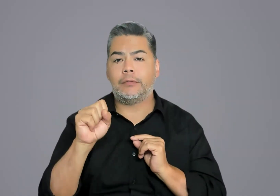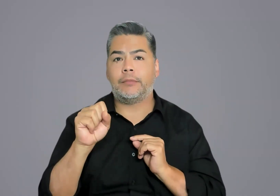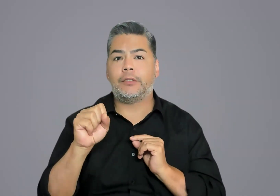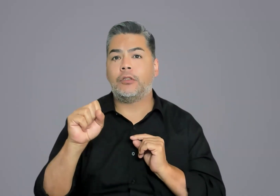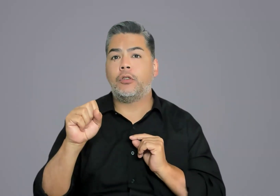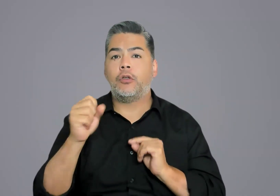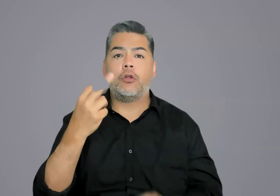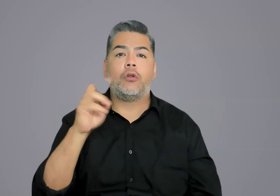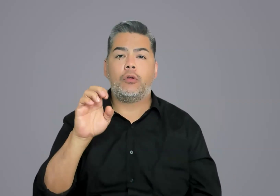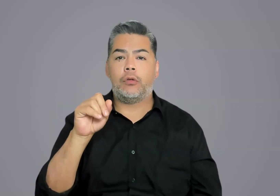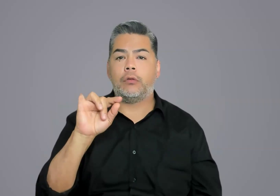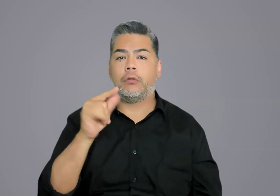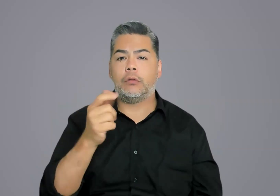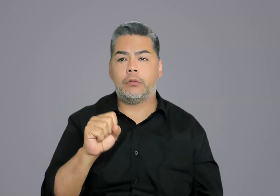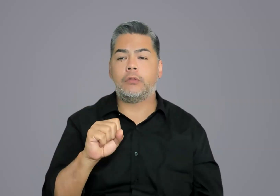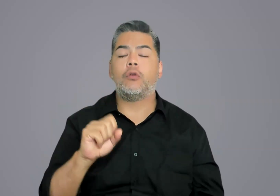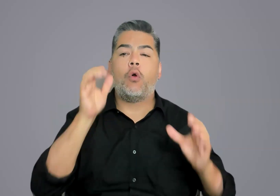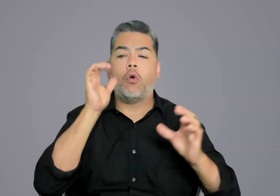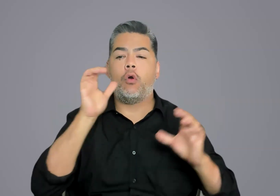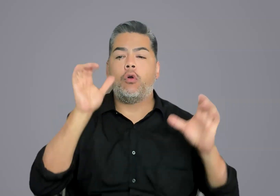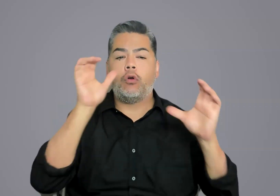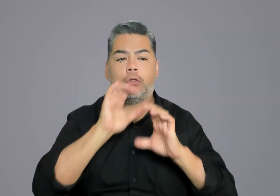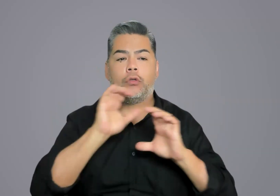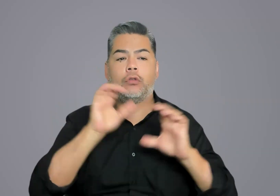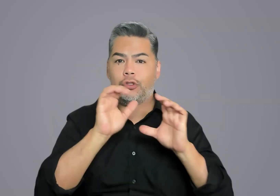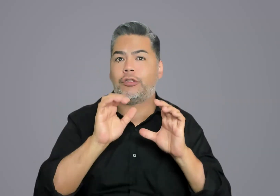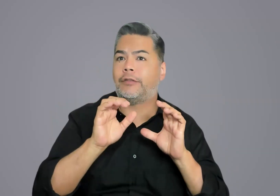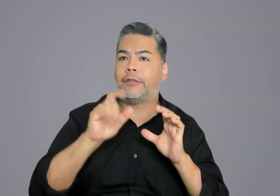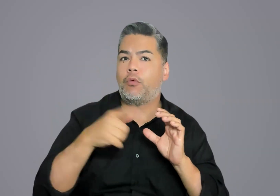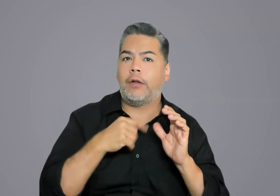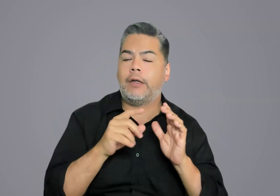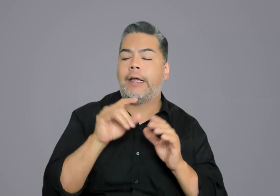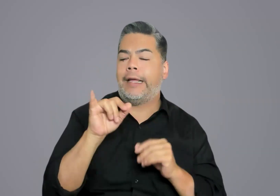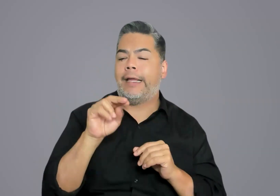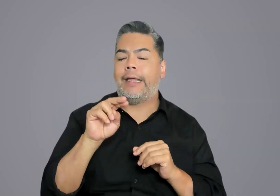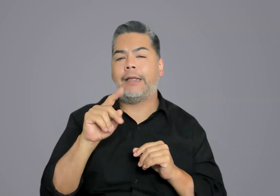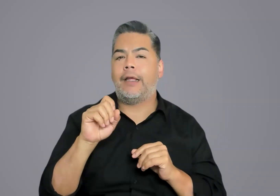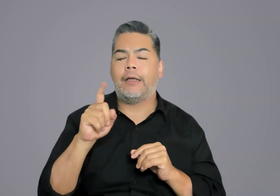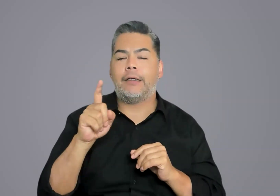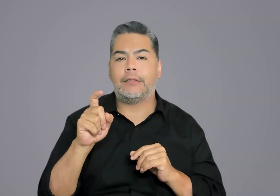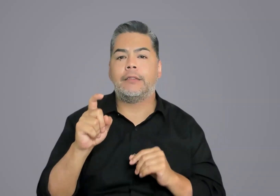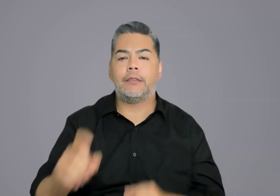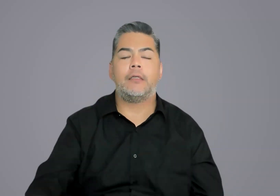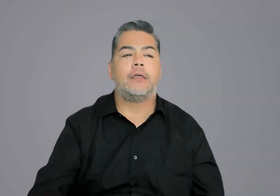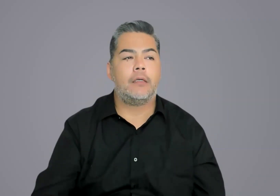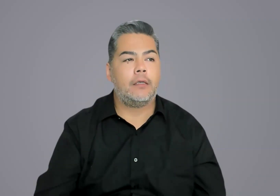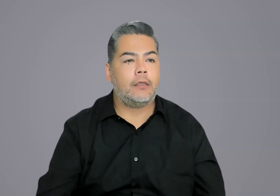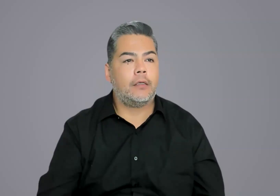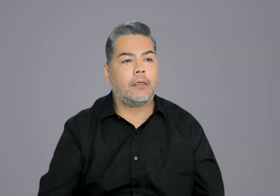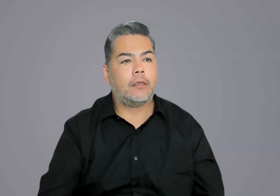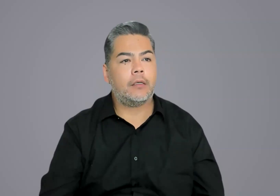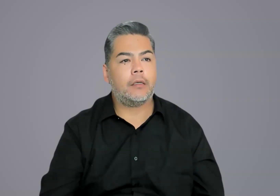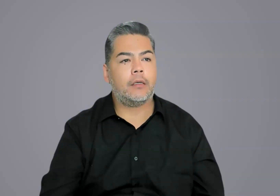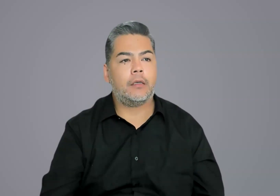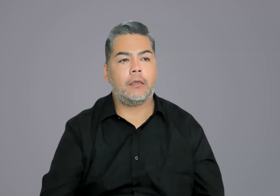a search engine that you want to index your content. Those tags are not quite as magical as they used to be in